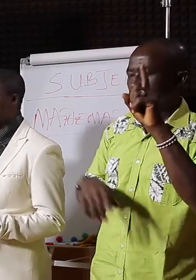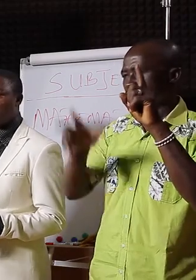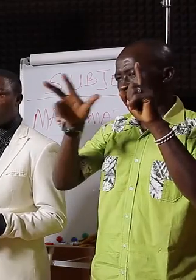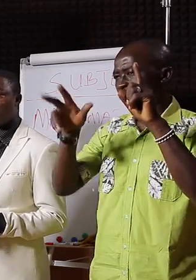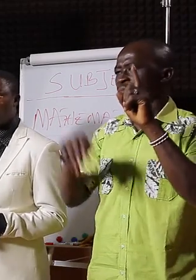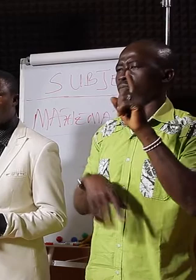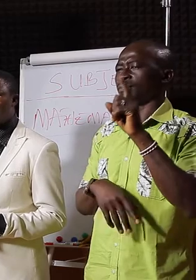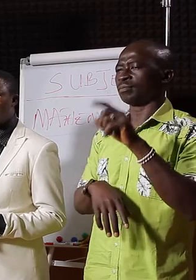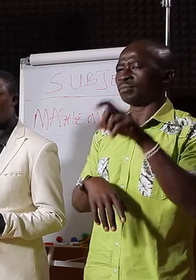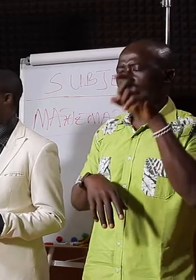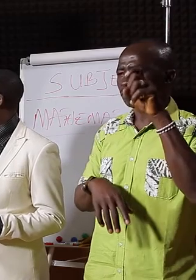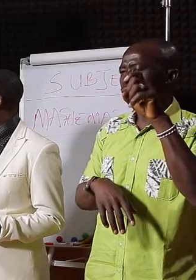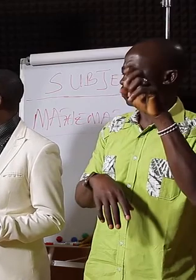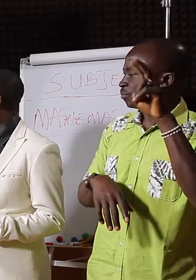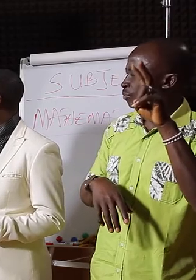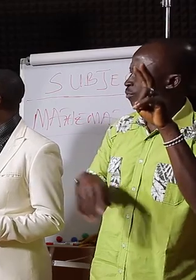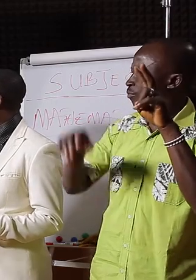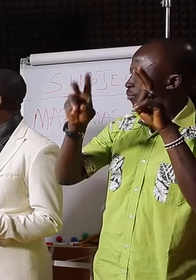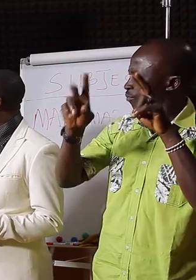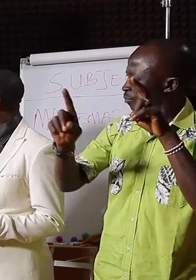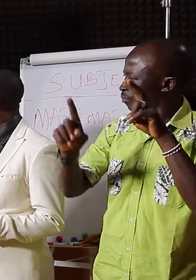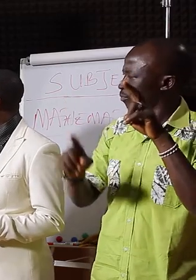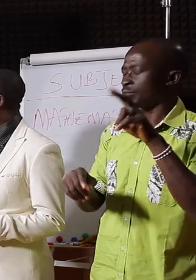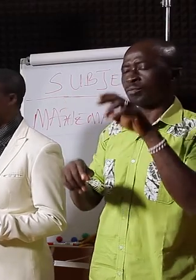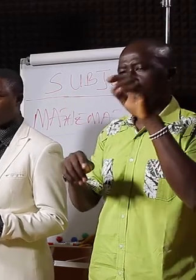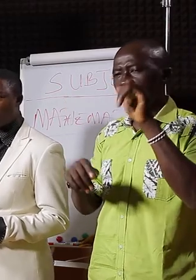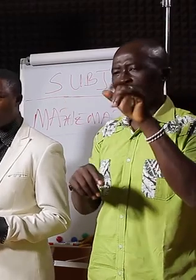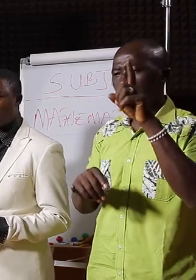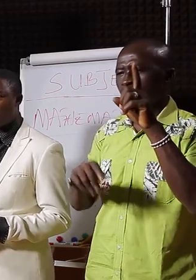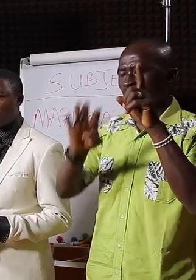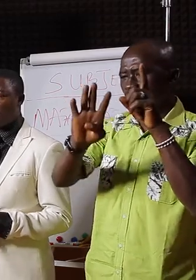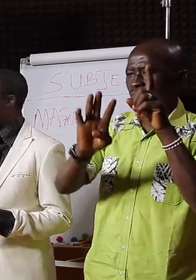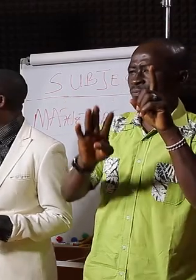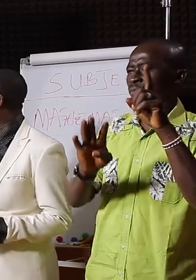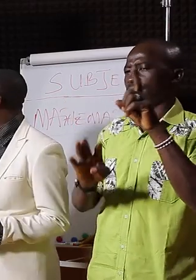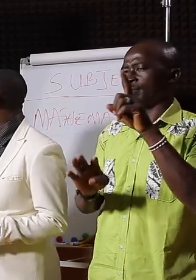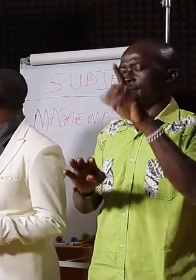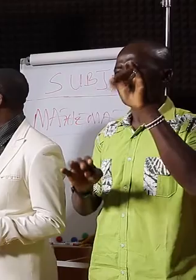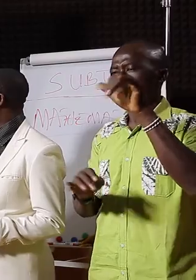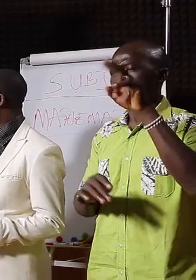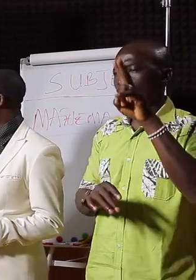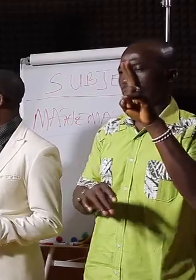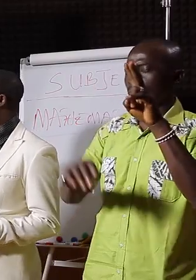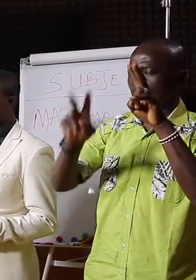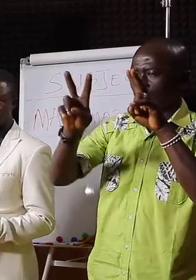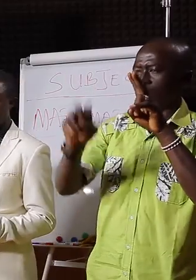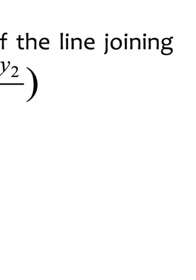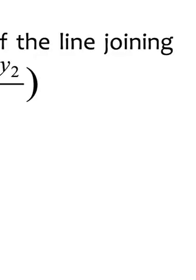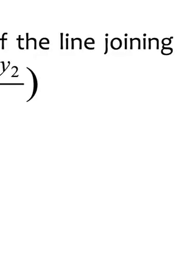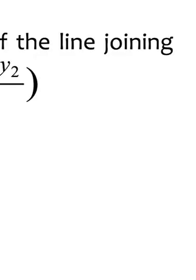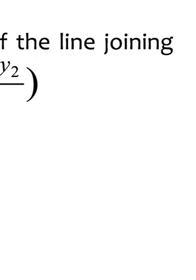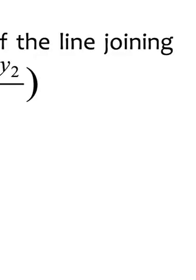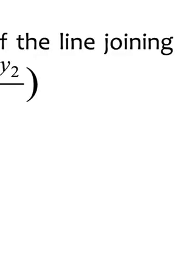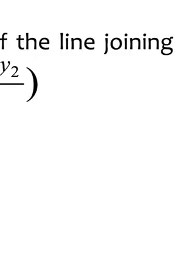3, s2 is 1, y1 is 4, and y2 is 2.